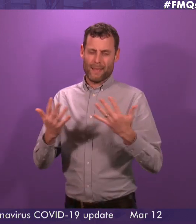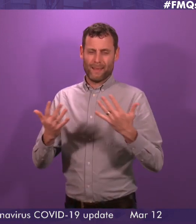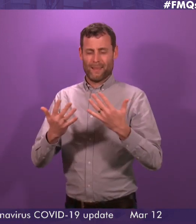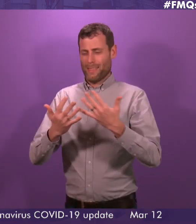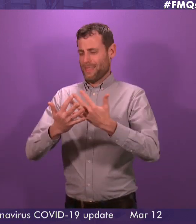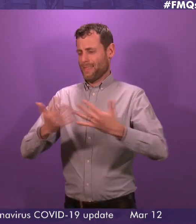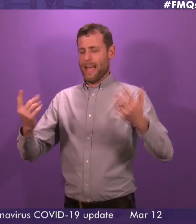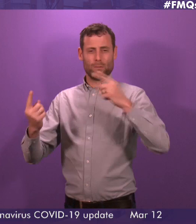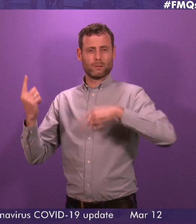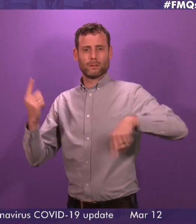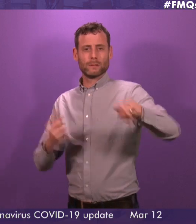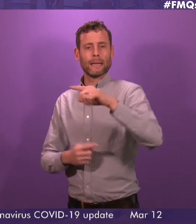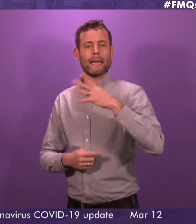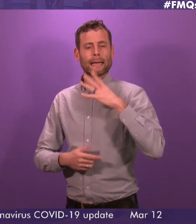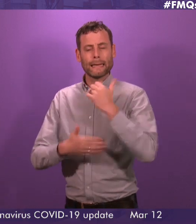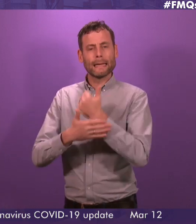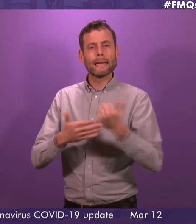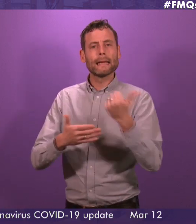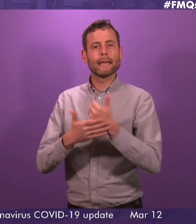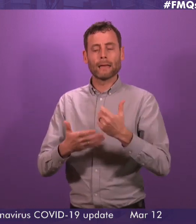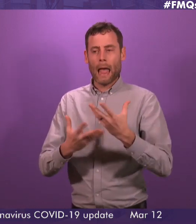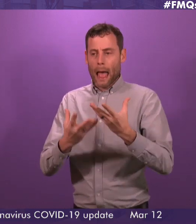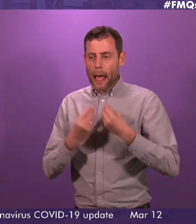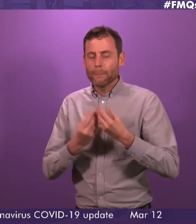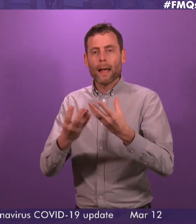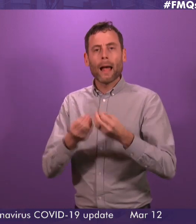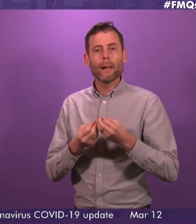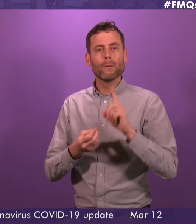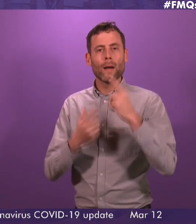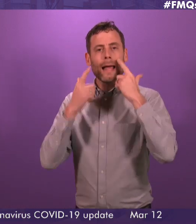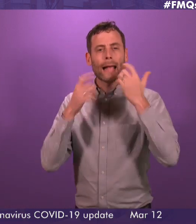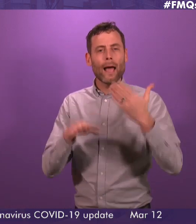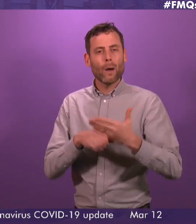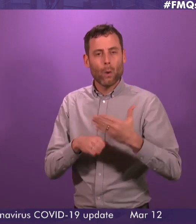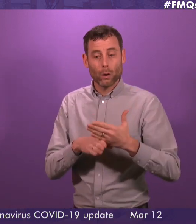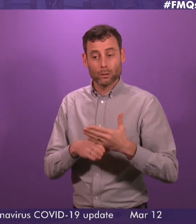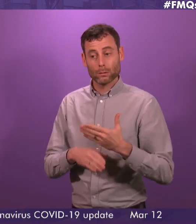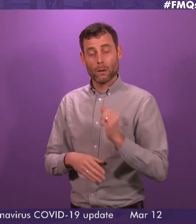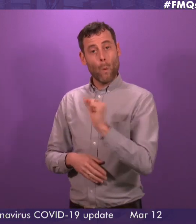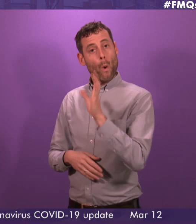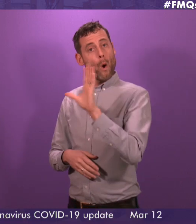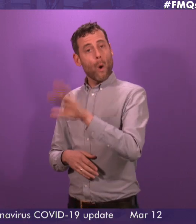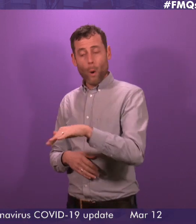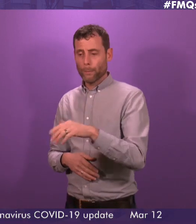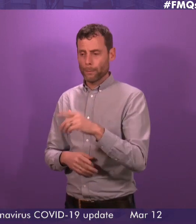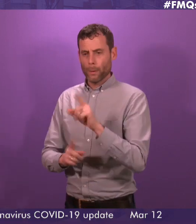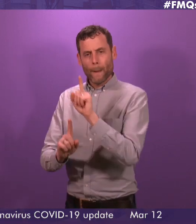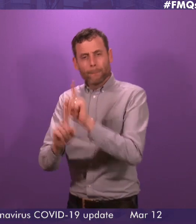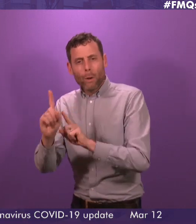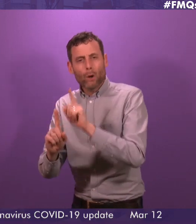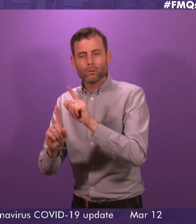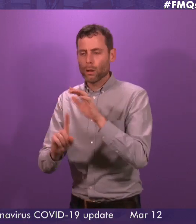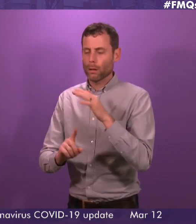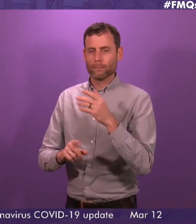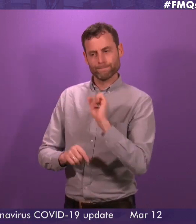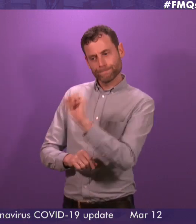require daily support from care workers who provide personal and social care in home to these very vulnerable people, many of whom